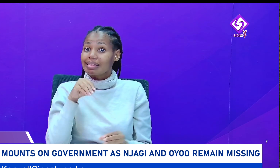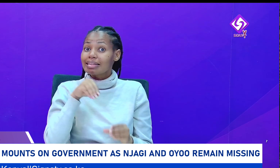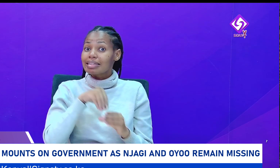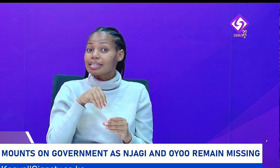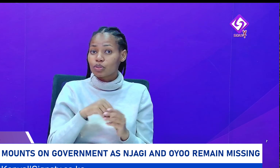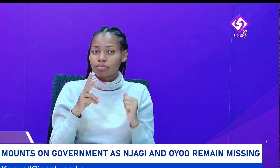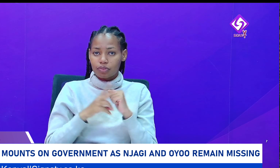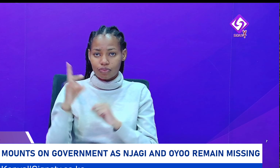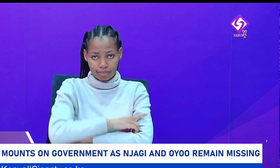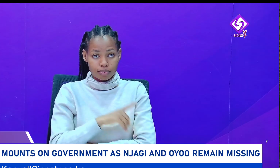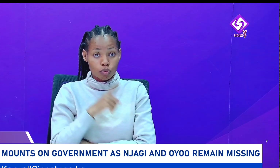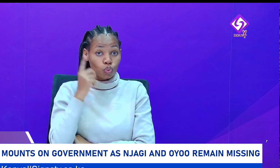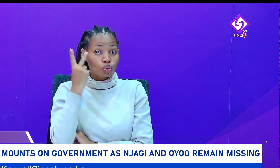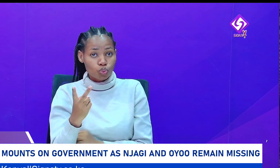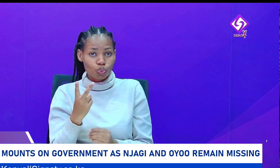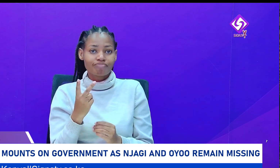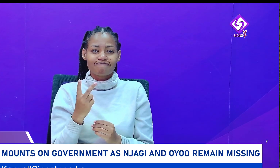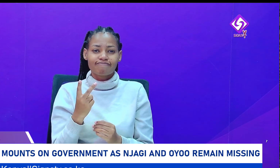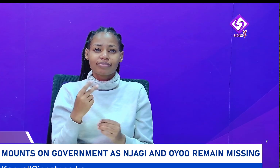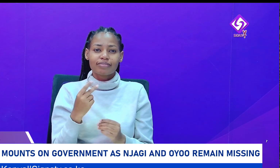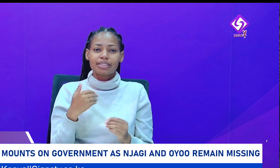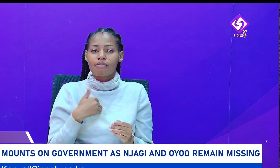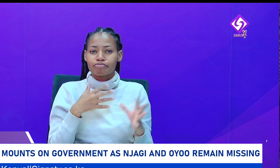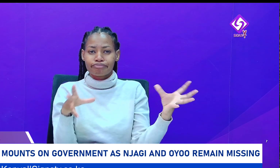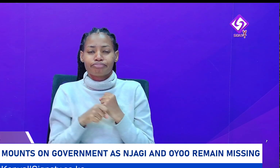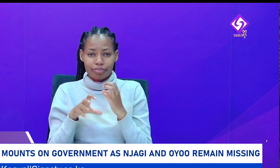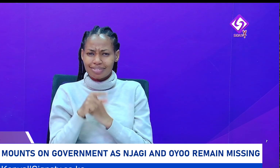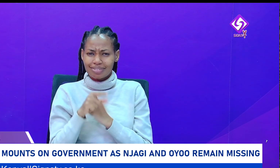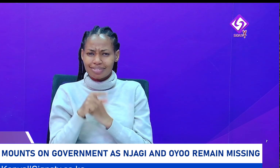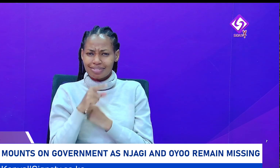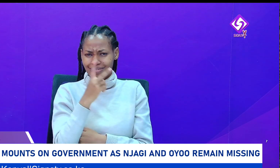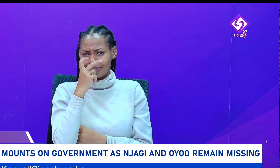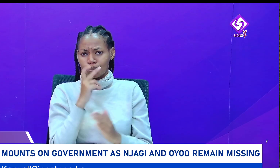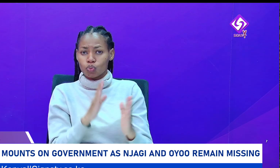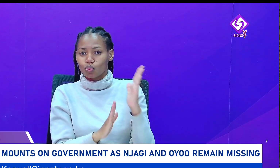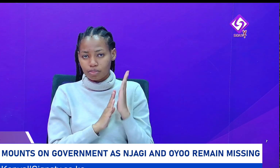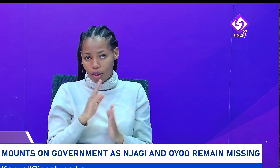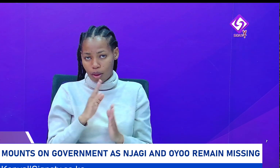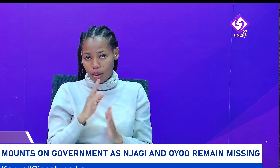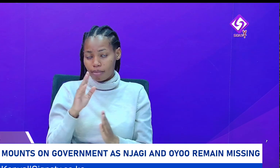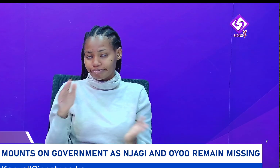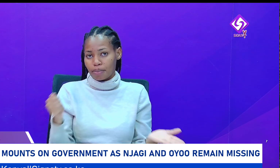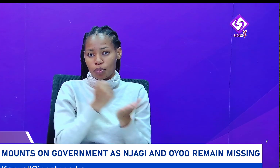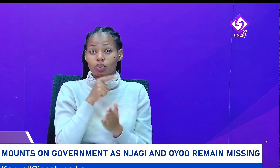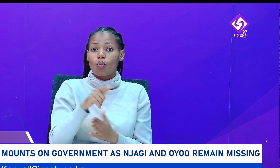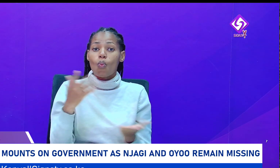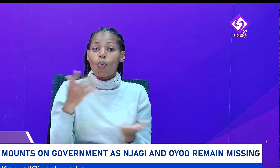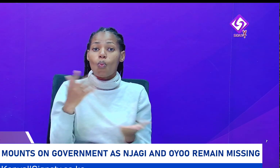Now, the two were abducted by suspected security officials in Kampala, that's in Uganda,